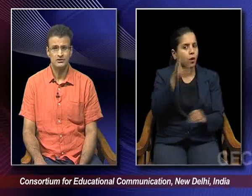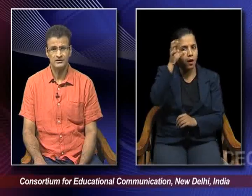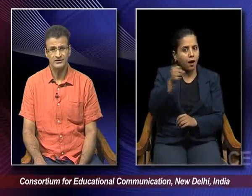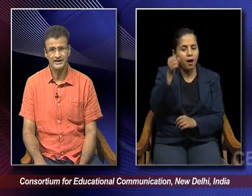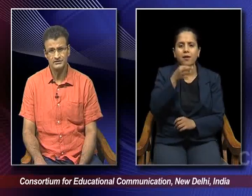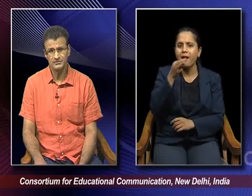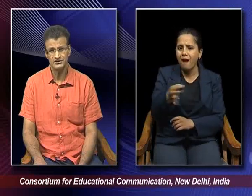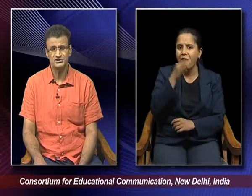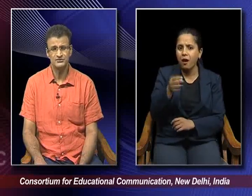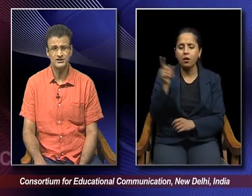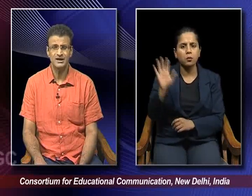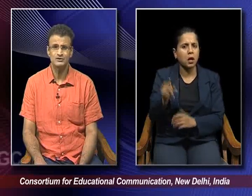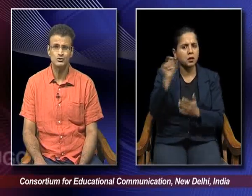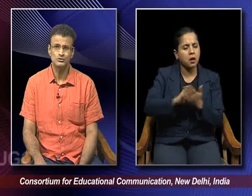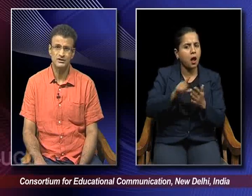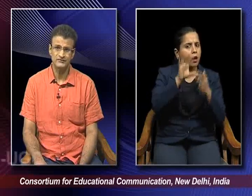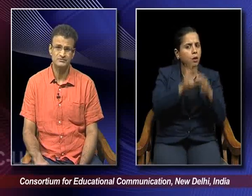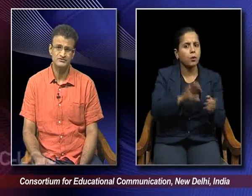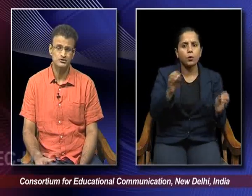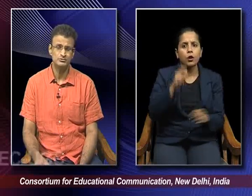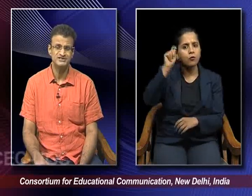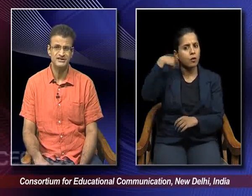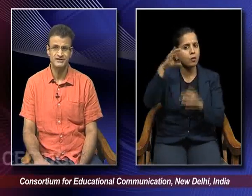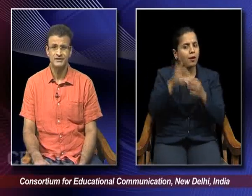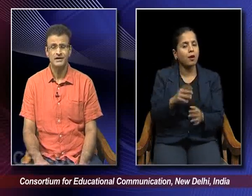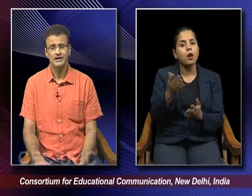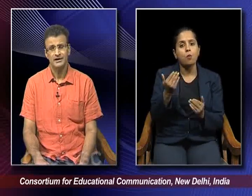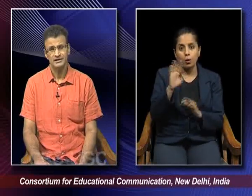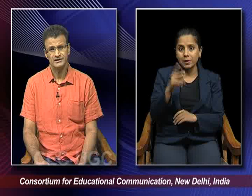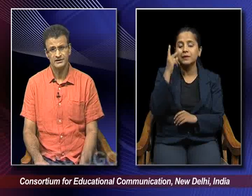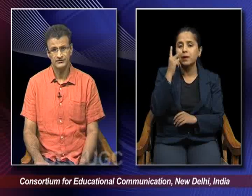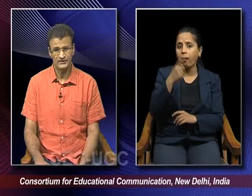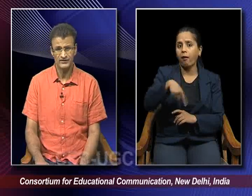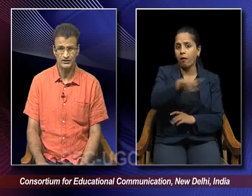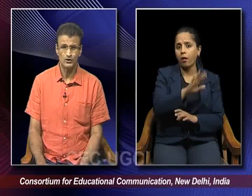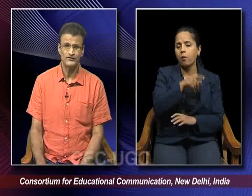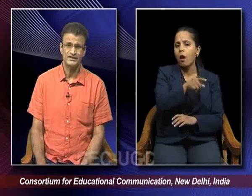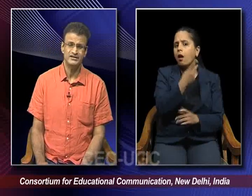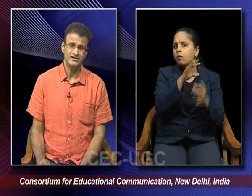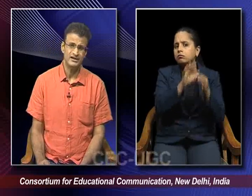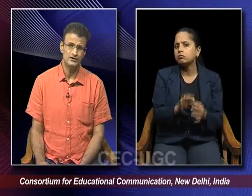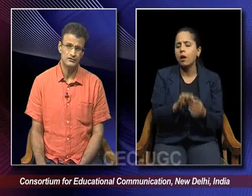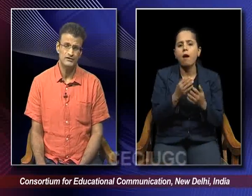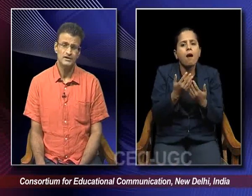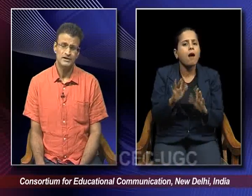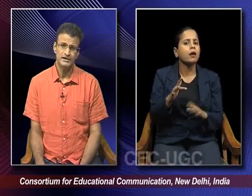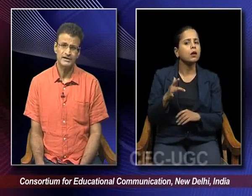not write much with regard to the films which could be seen in the framework of any kind